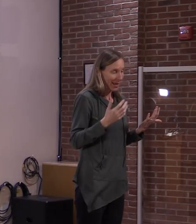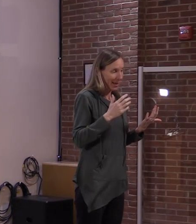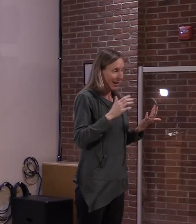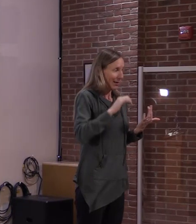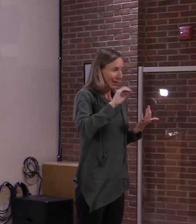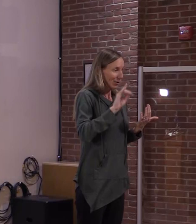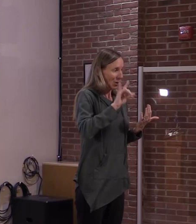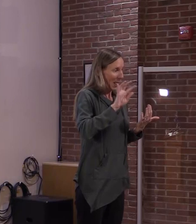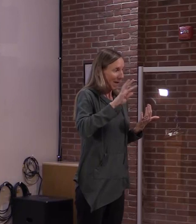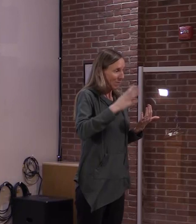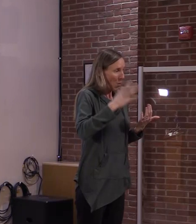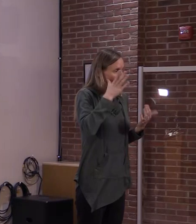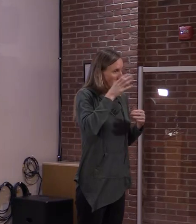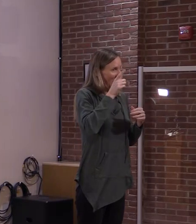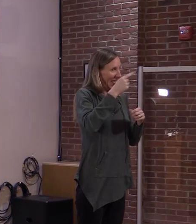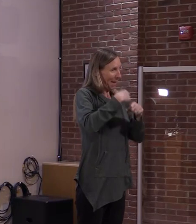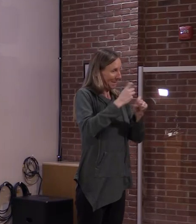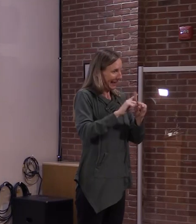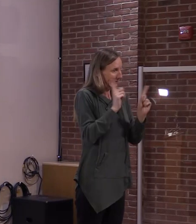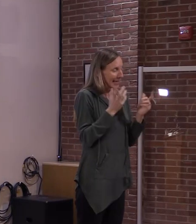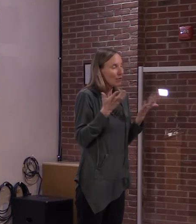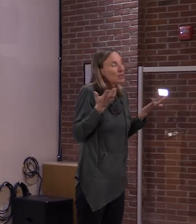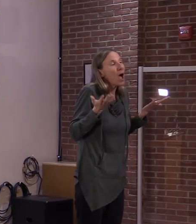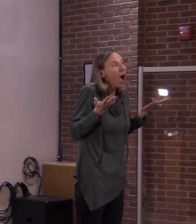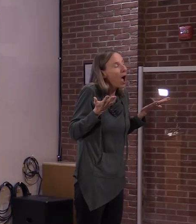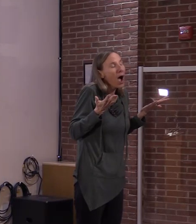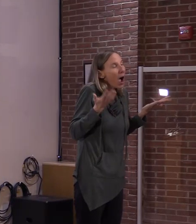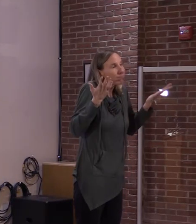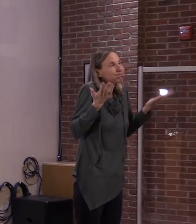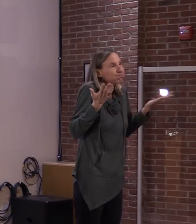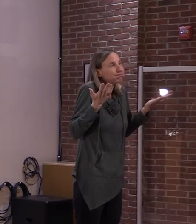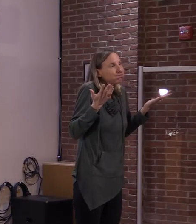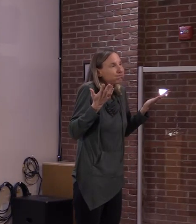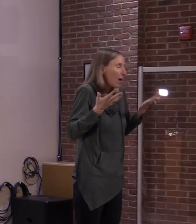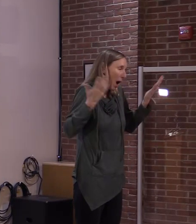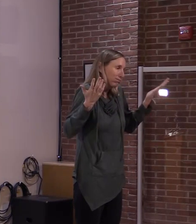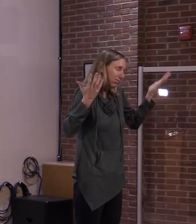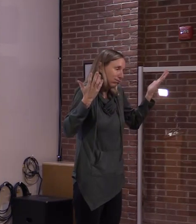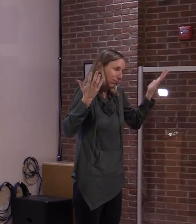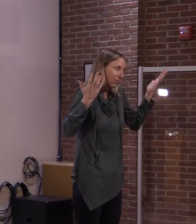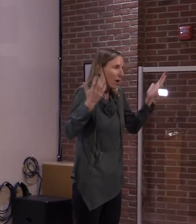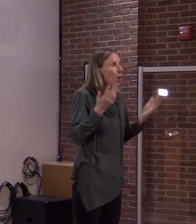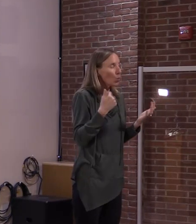we certainly want vaccine uptake to be as high as possible across the entire state,